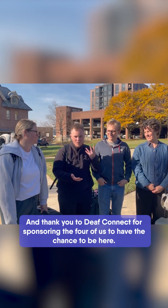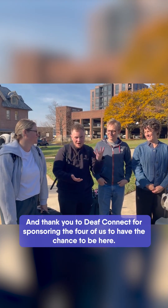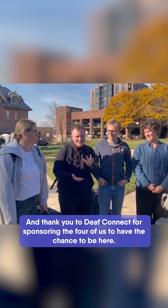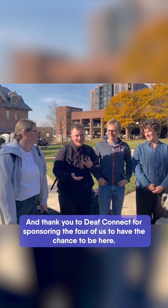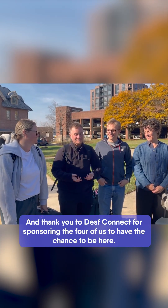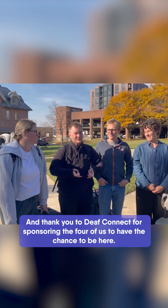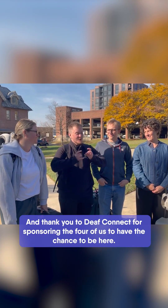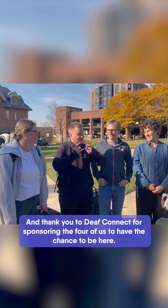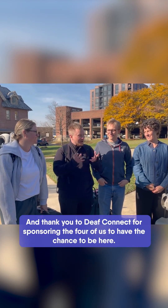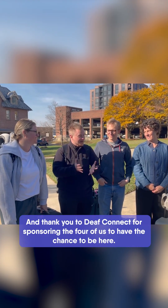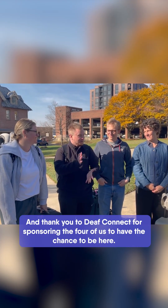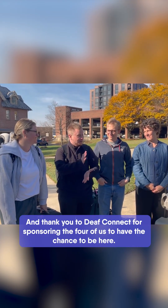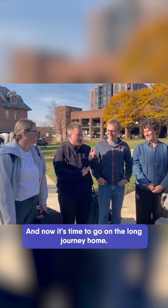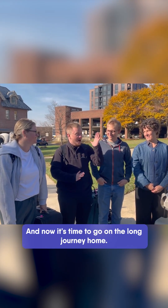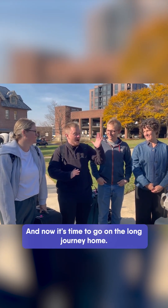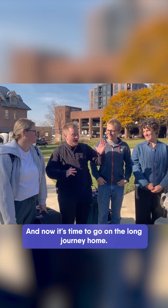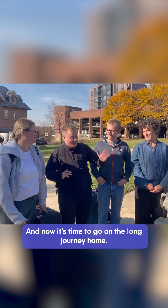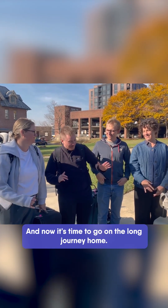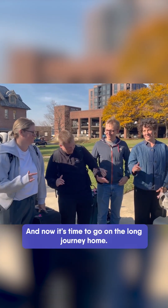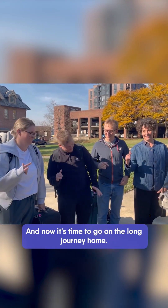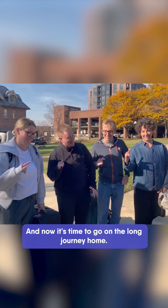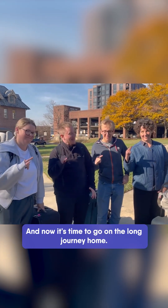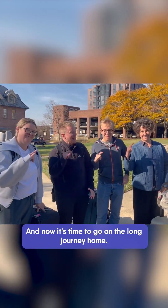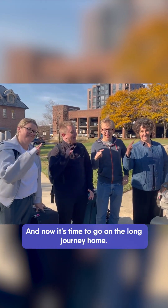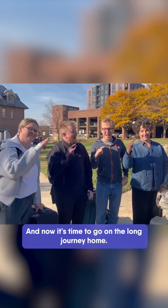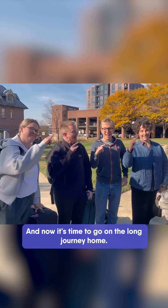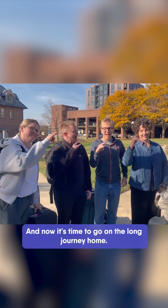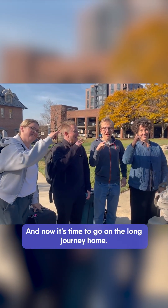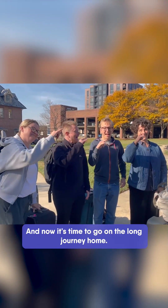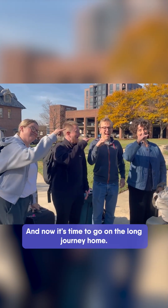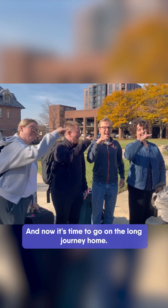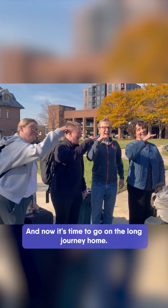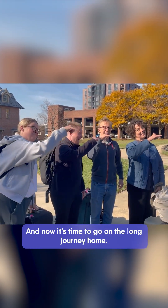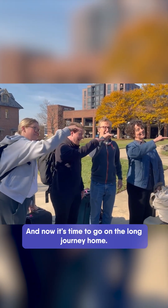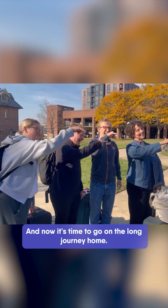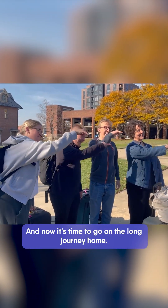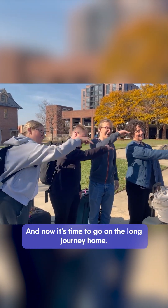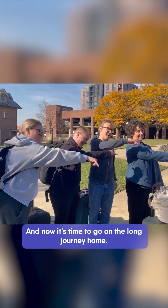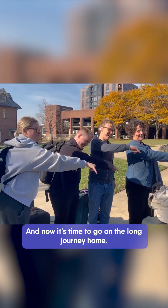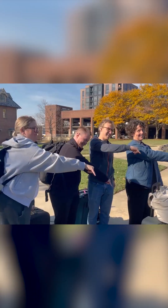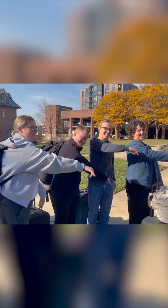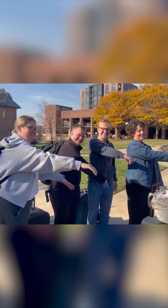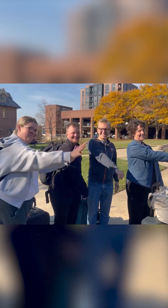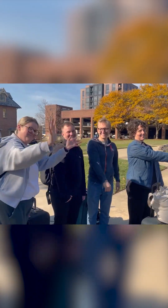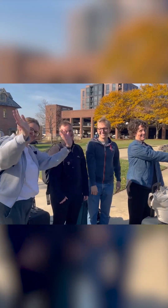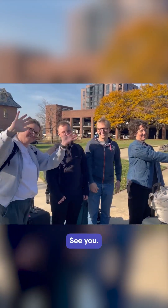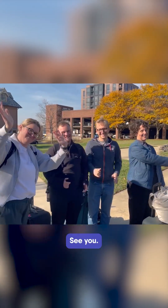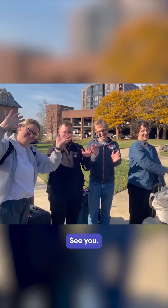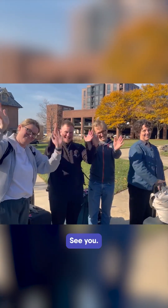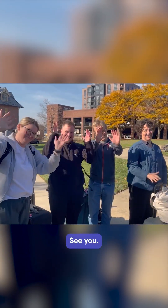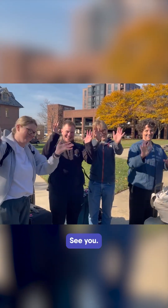of us to have the chance to be here. And now it's time to go on the long journey home. See you.